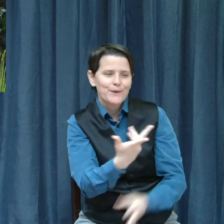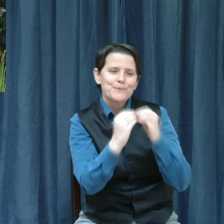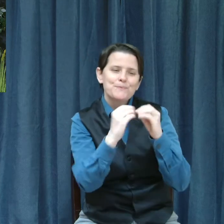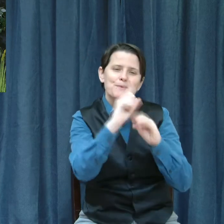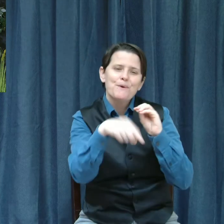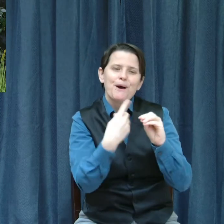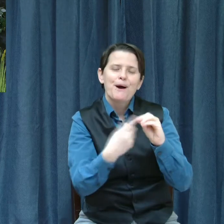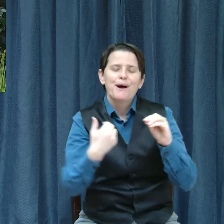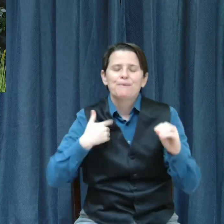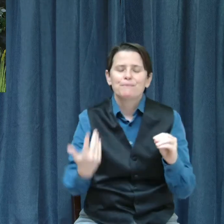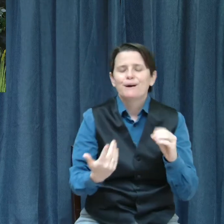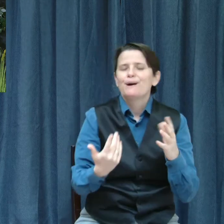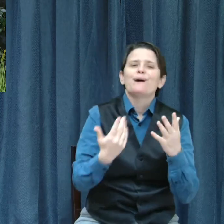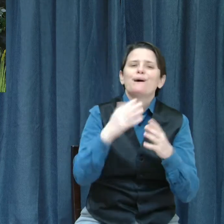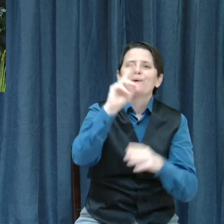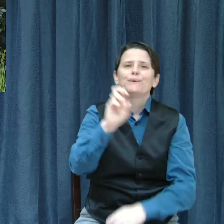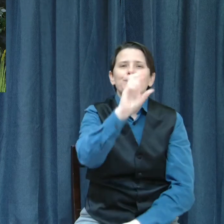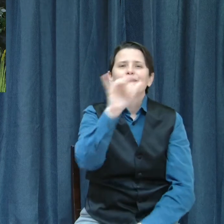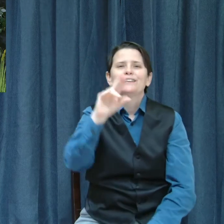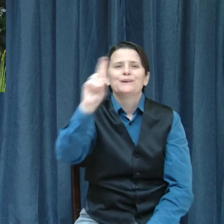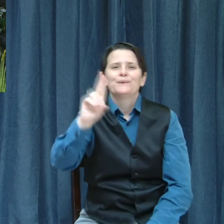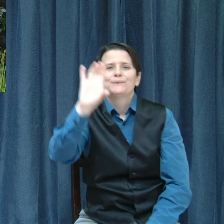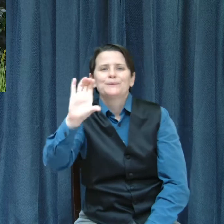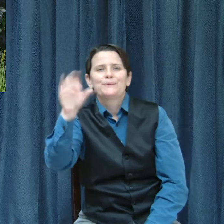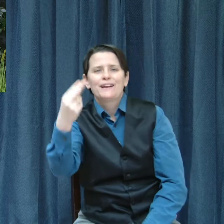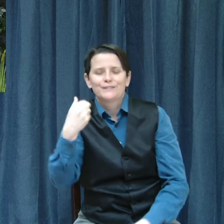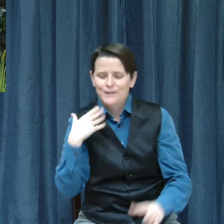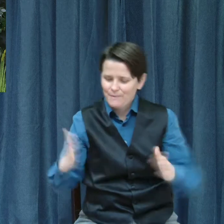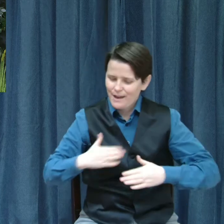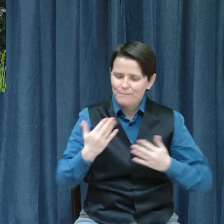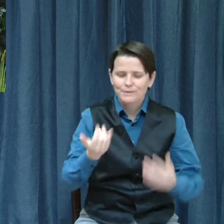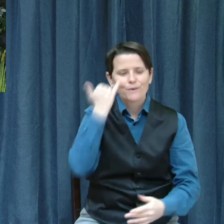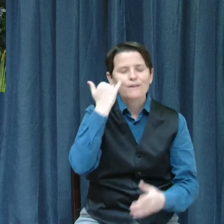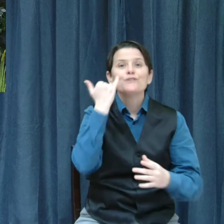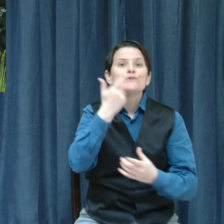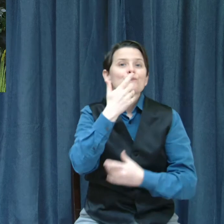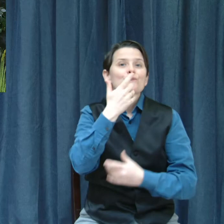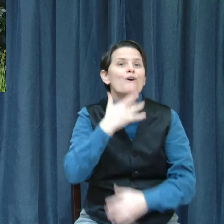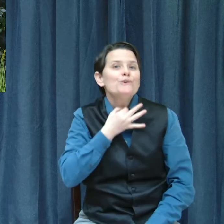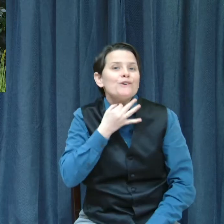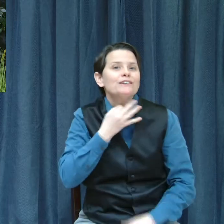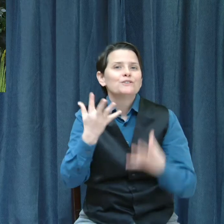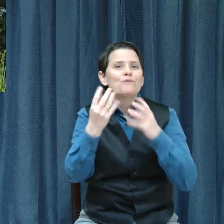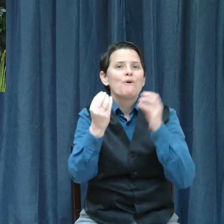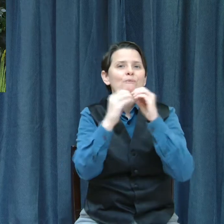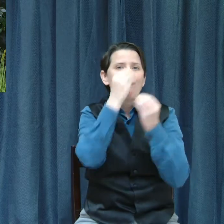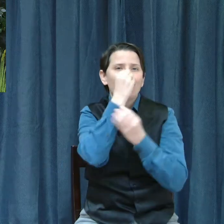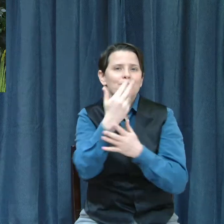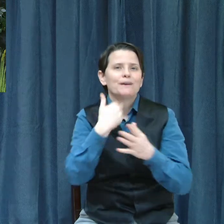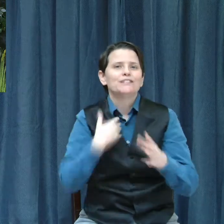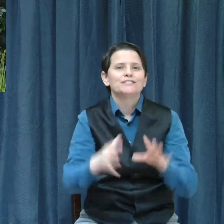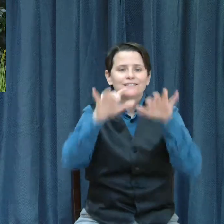we'd be happy to connect with you, tell you a little bit more about what we're all about, and how you can be engaged, even in the virtual